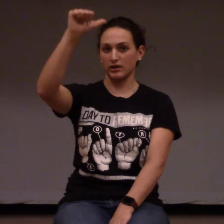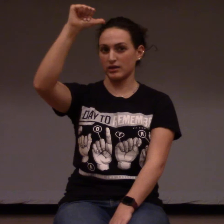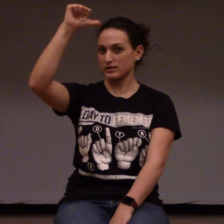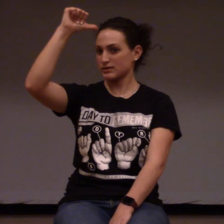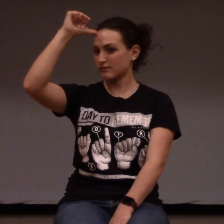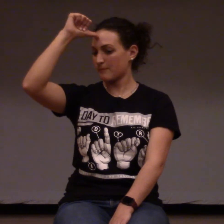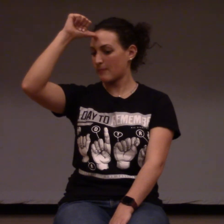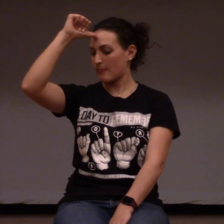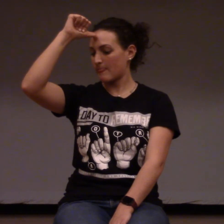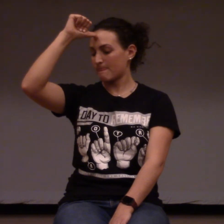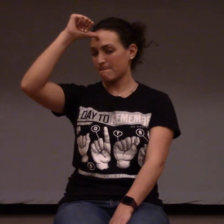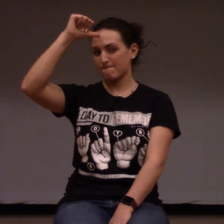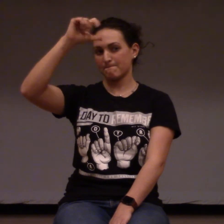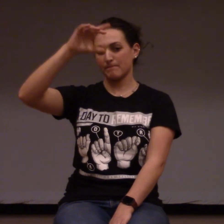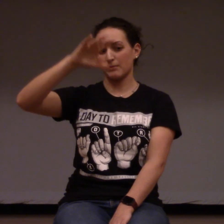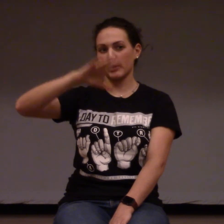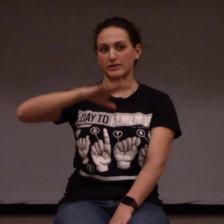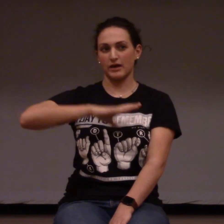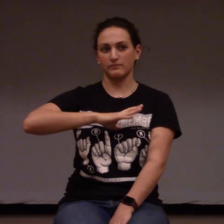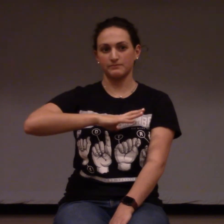this and bring it down.